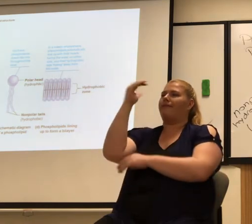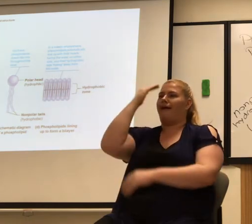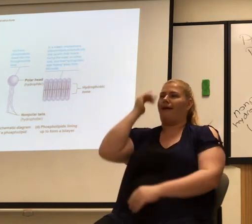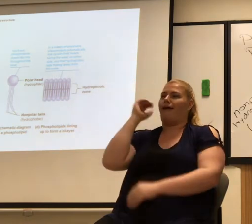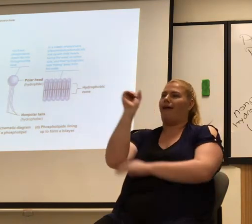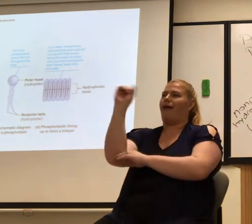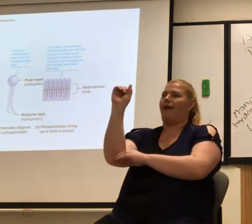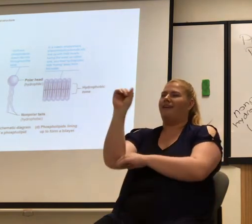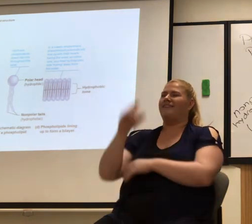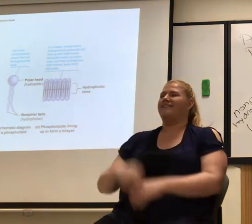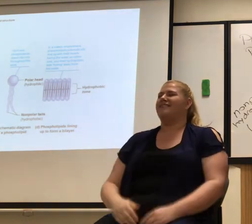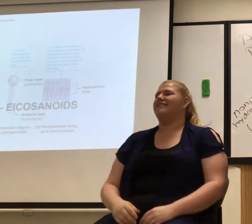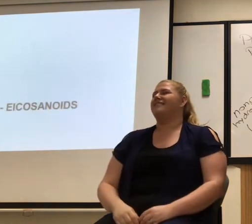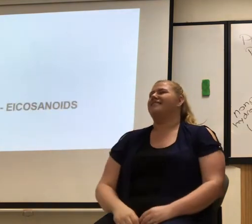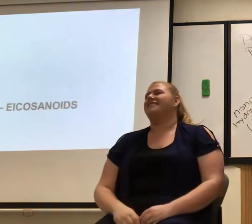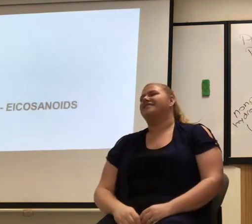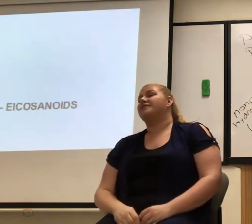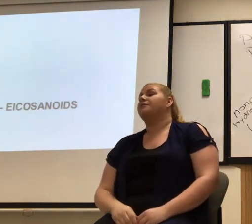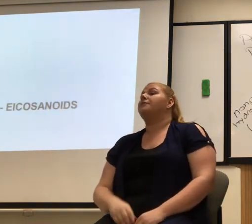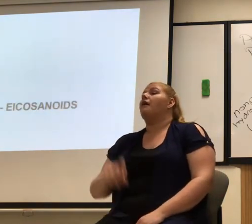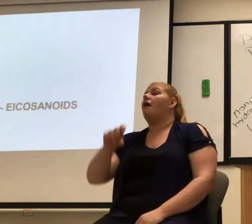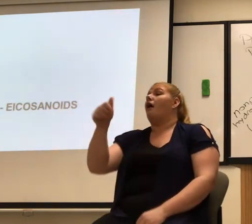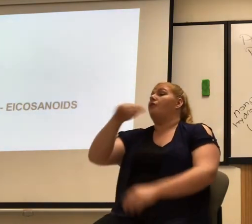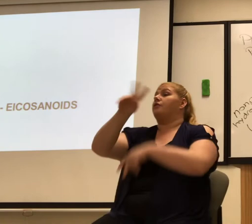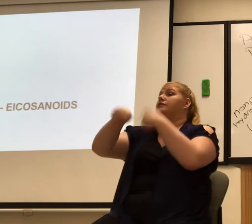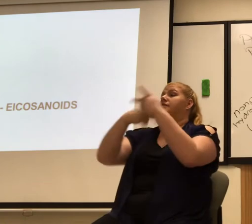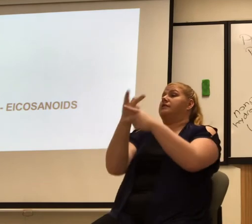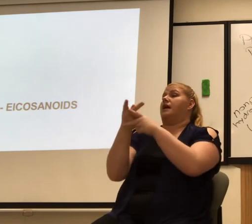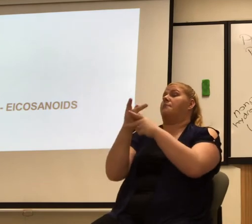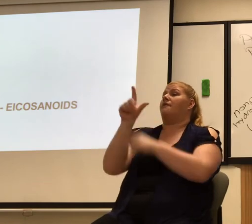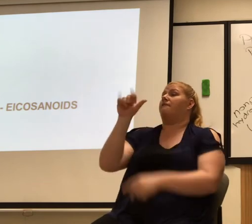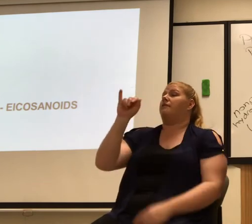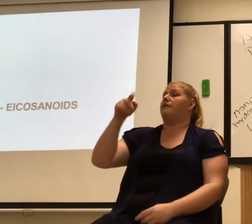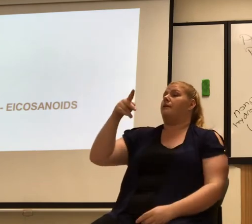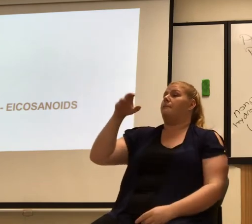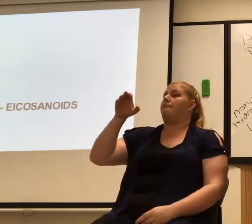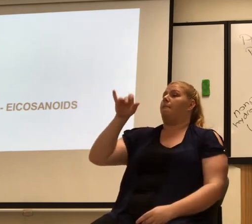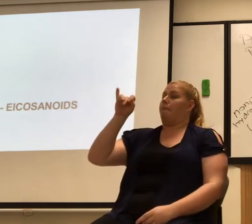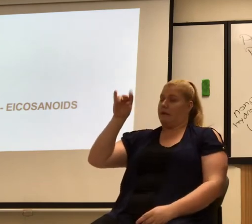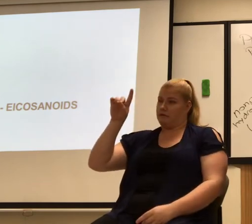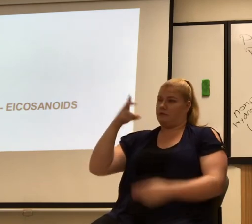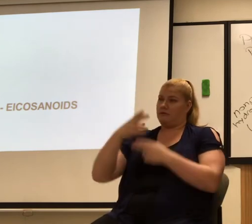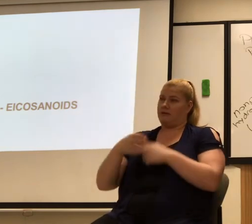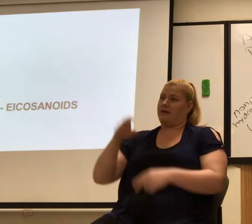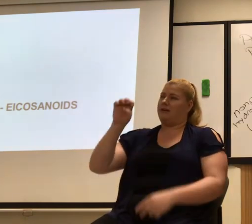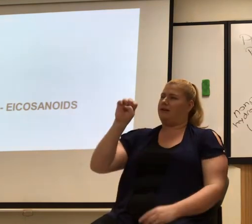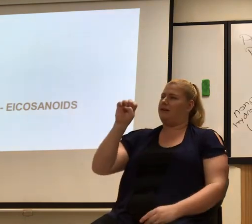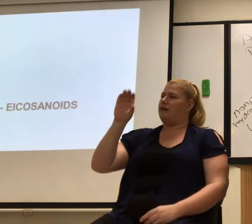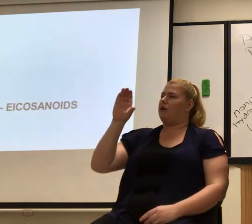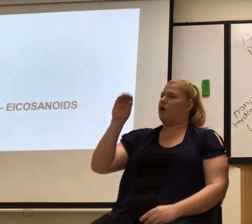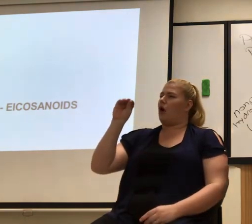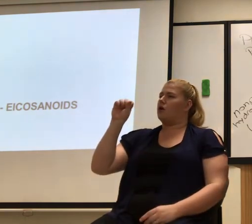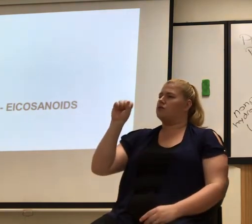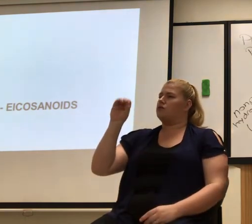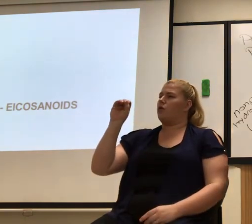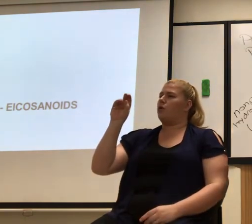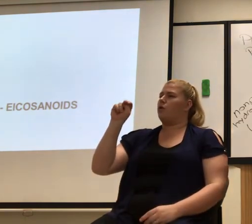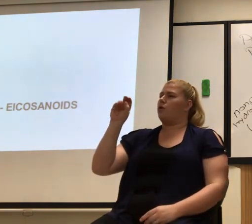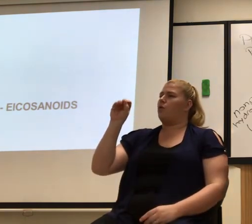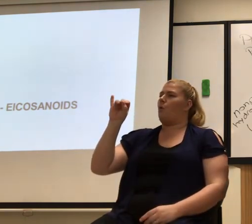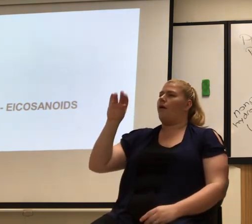Another class of lipid is eicosanoid. And this isn't talked about so much in 430. So for this test, I won't hold you